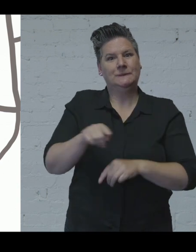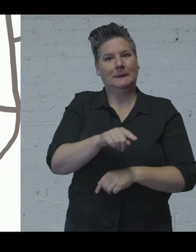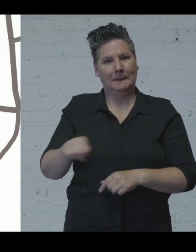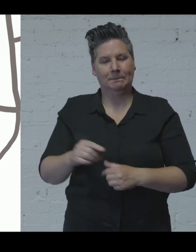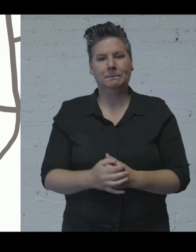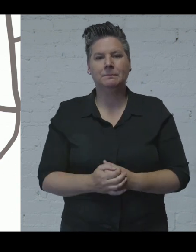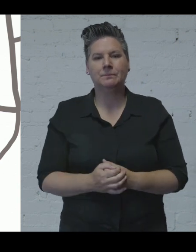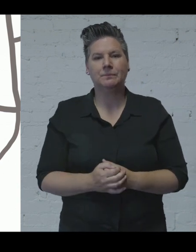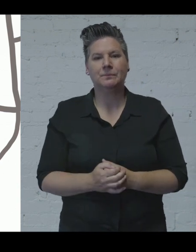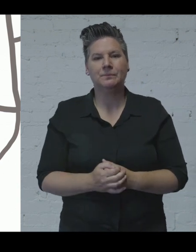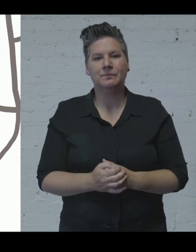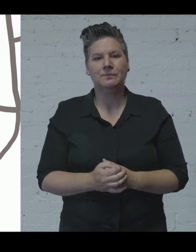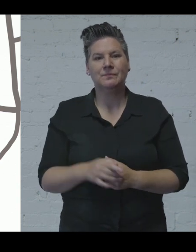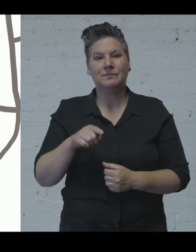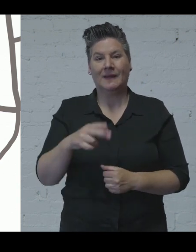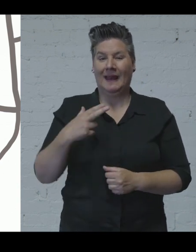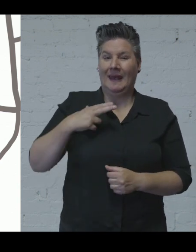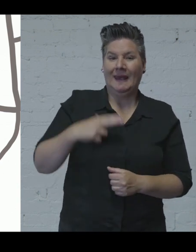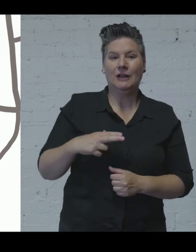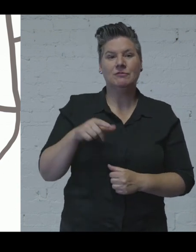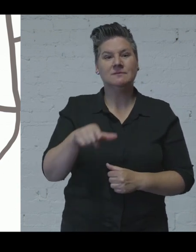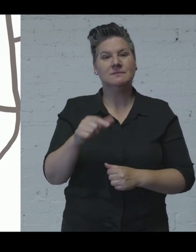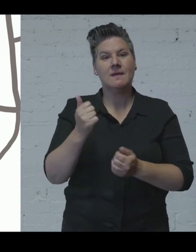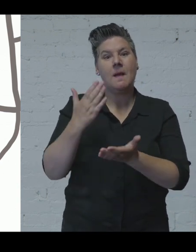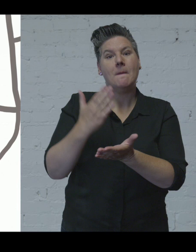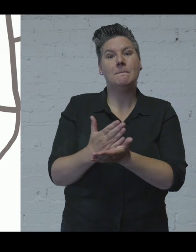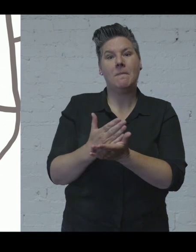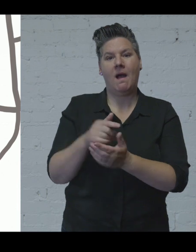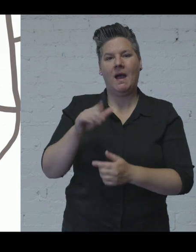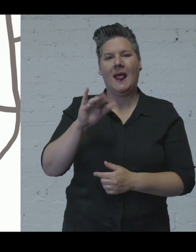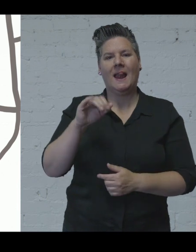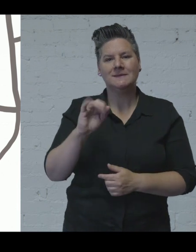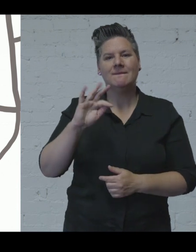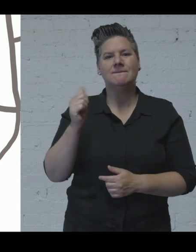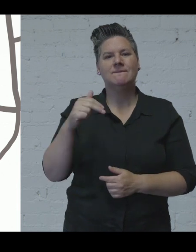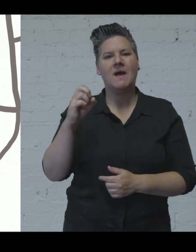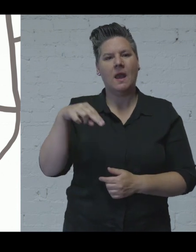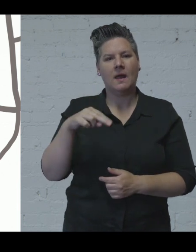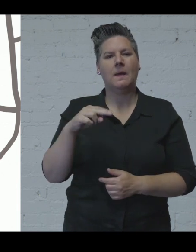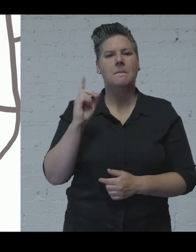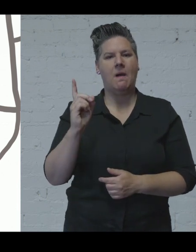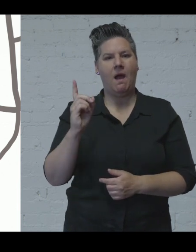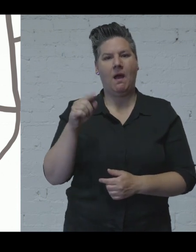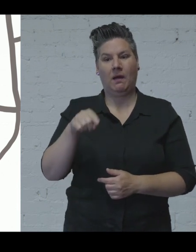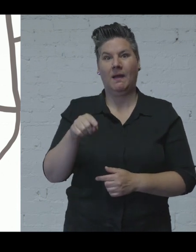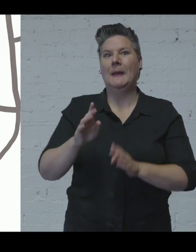at Lisfannon Park, which tends to be busy. There is a paid car park in William Street.